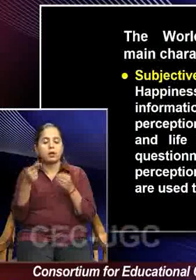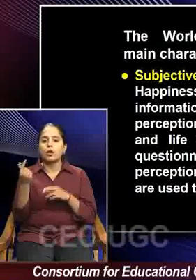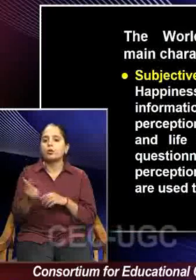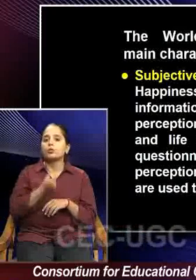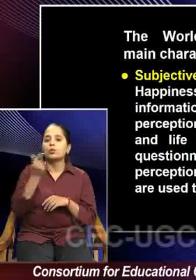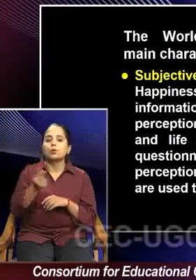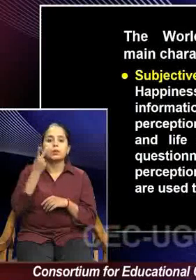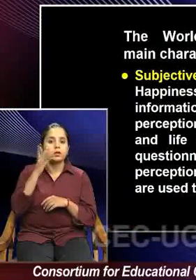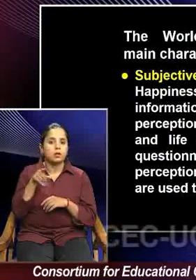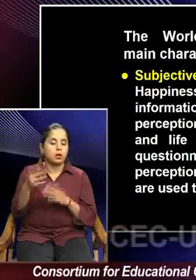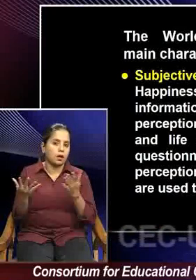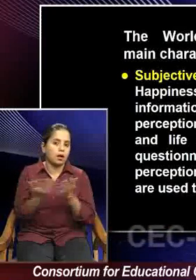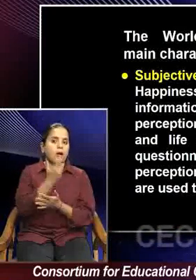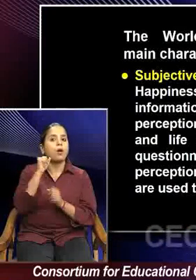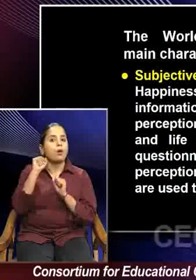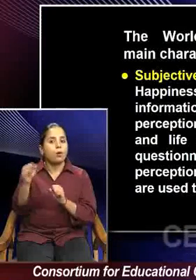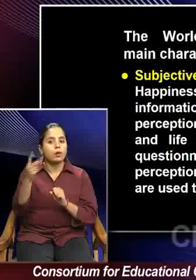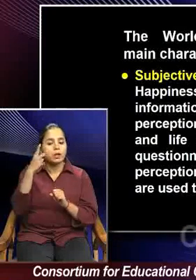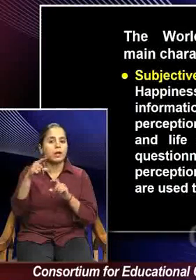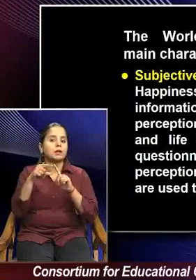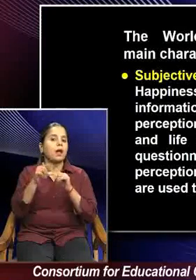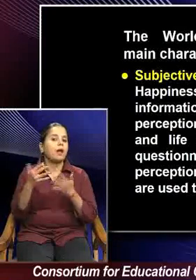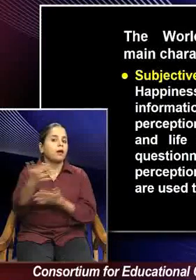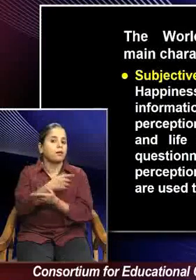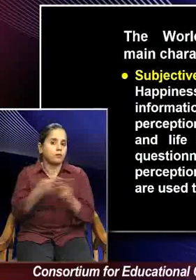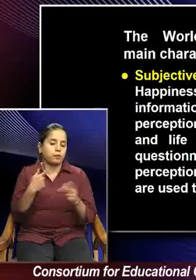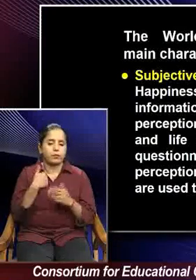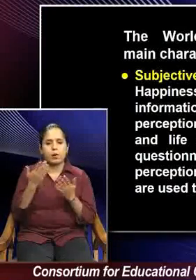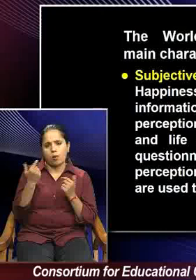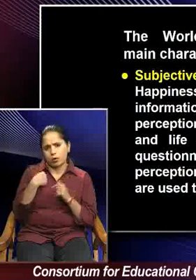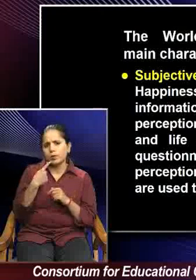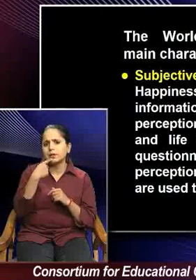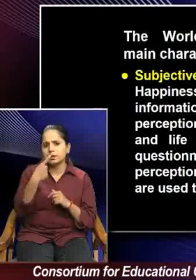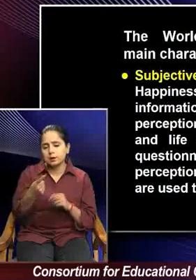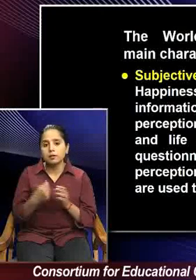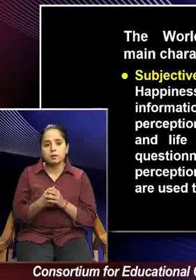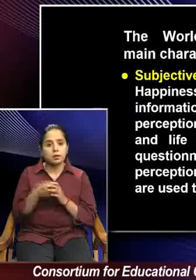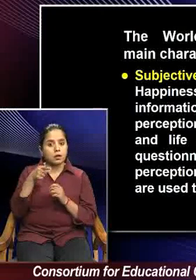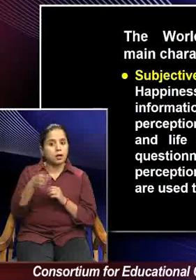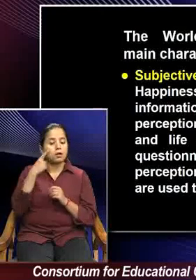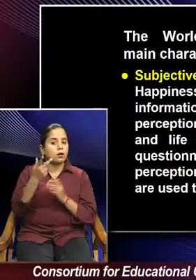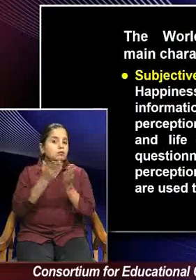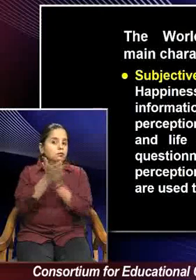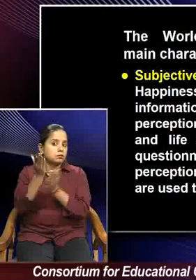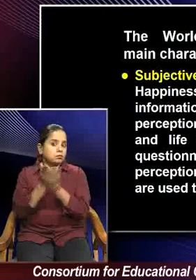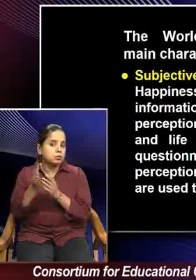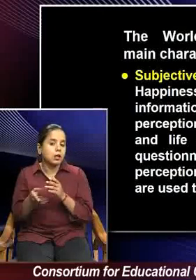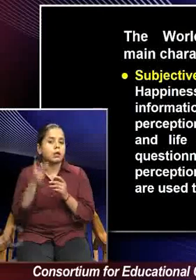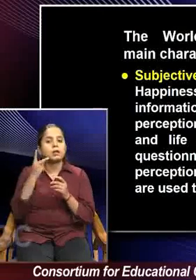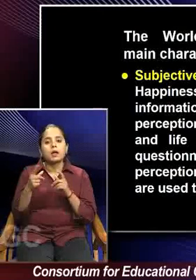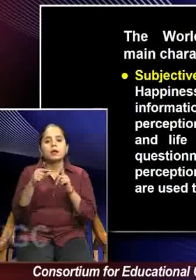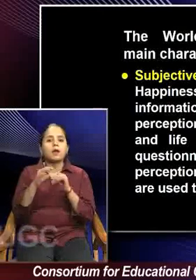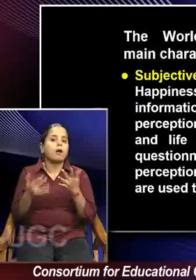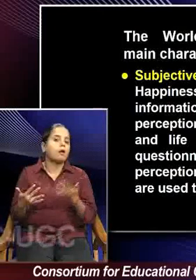used to get this data. So we can say that this type of data